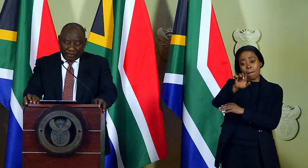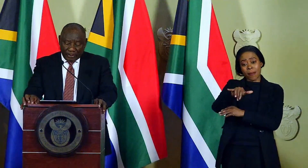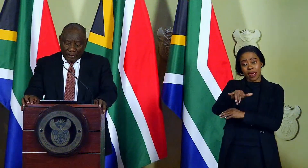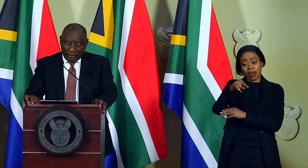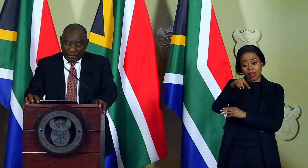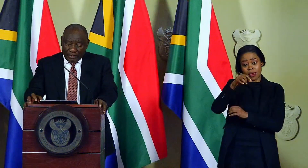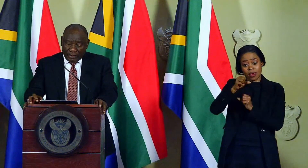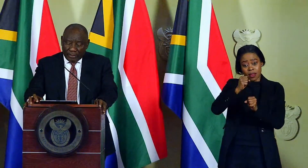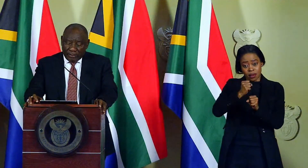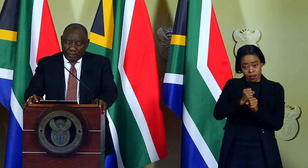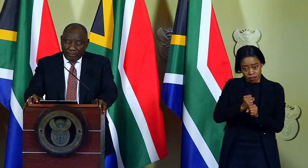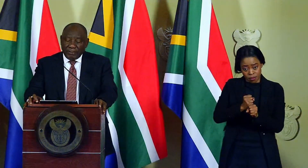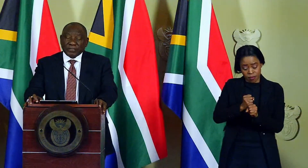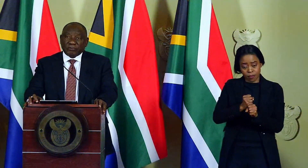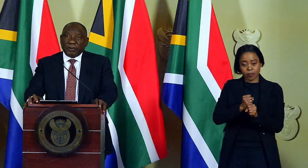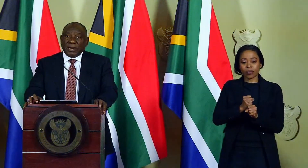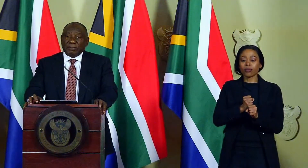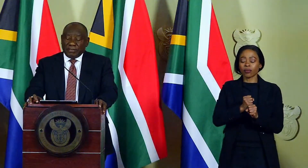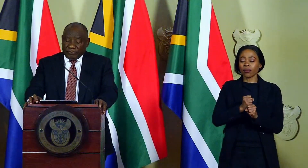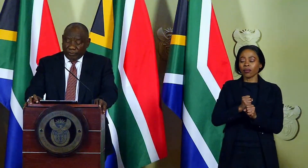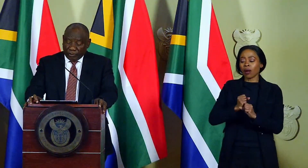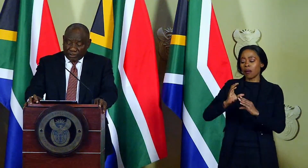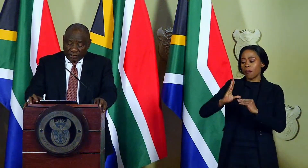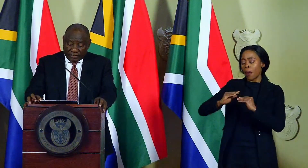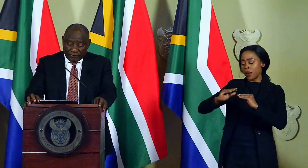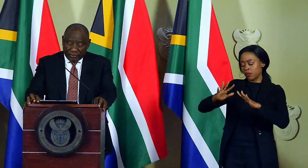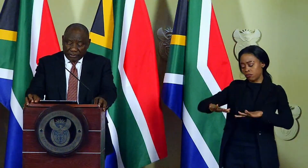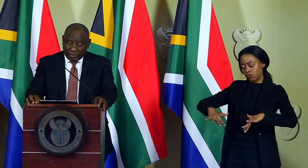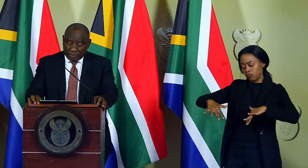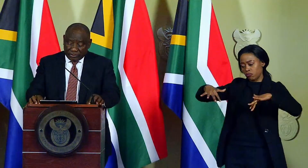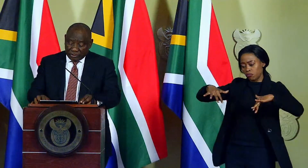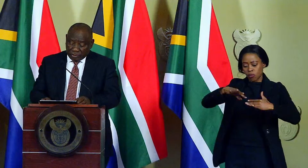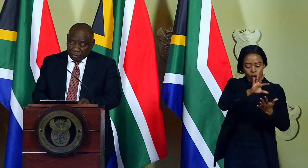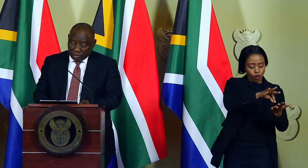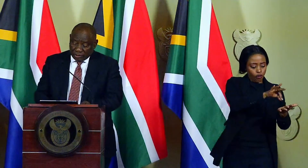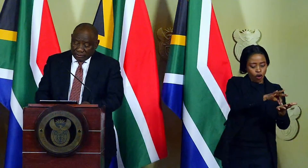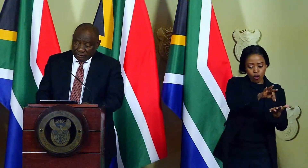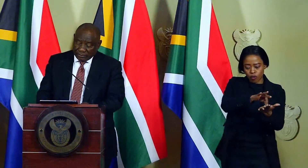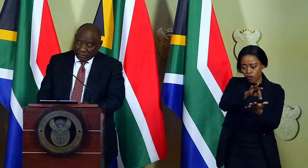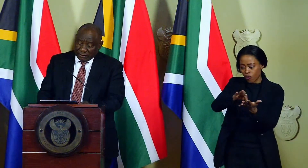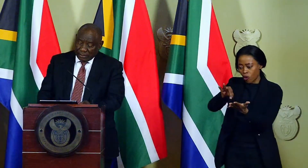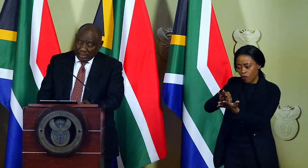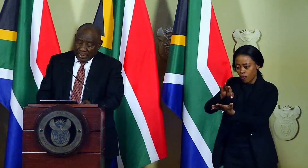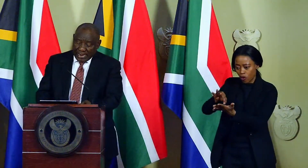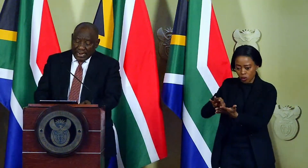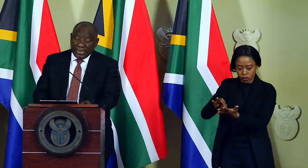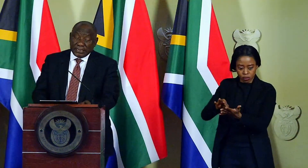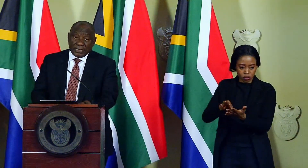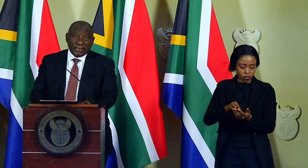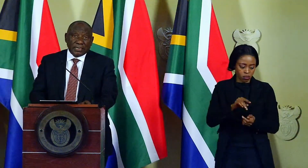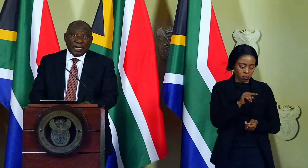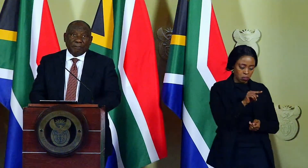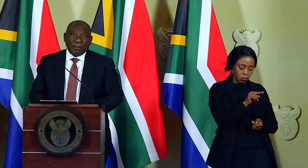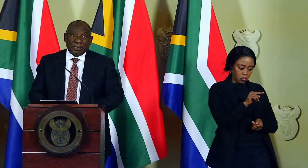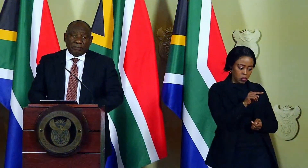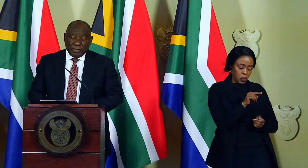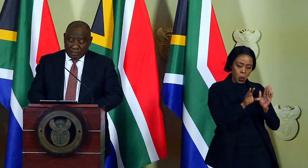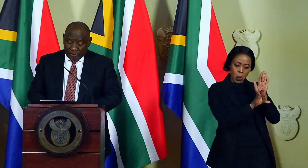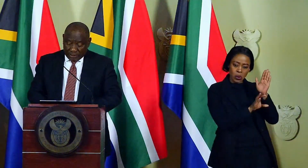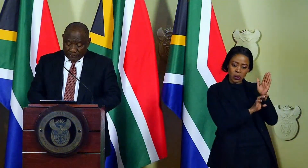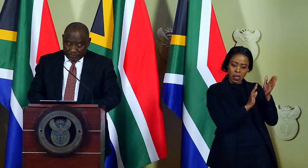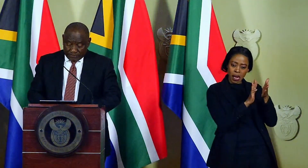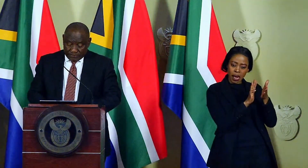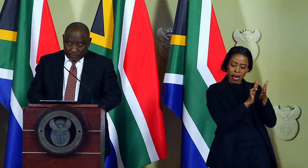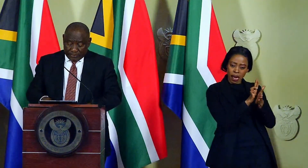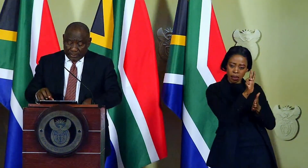2023, members of Parliament voted for the Constitution's 18th